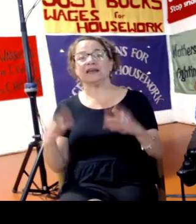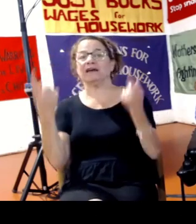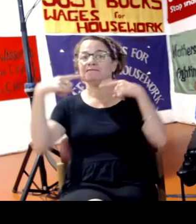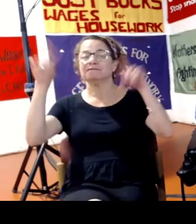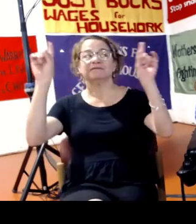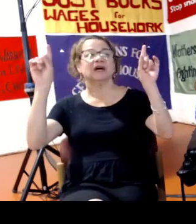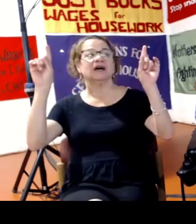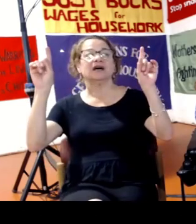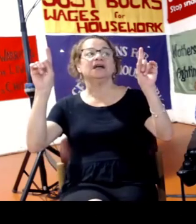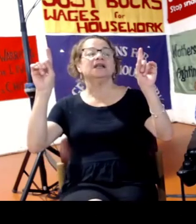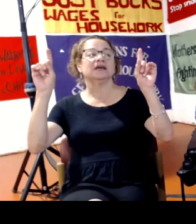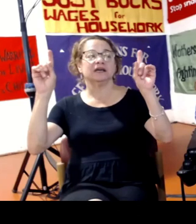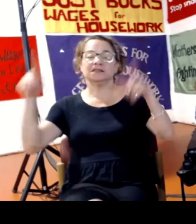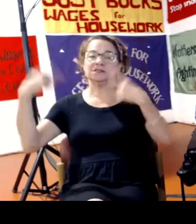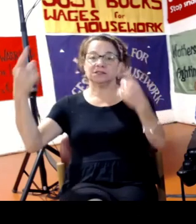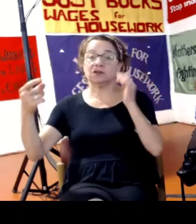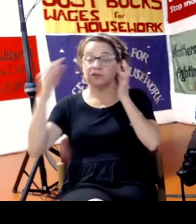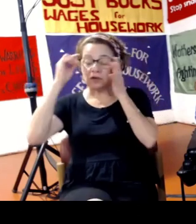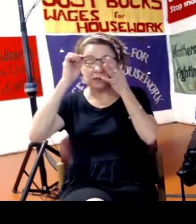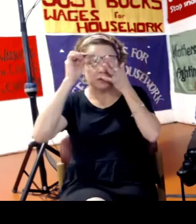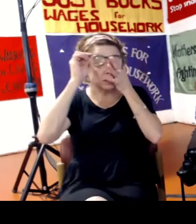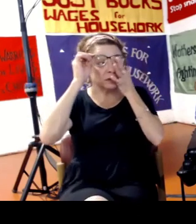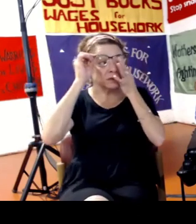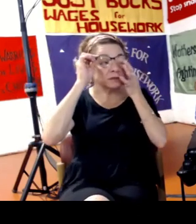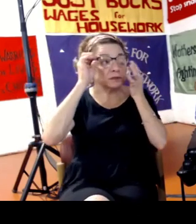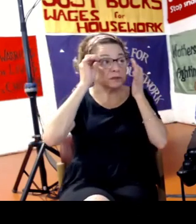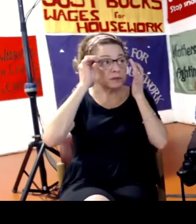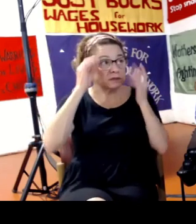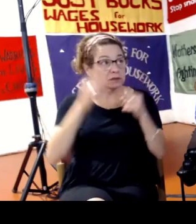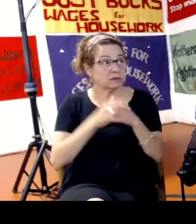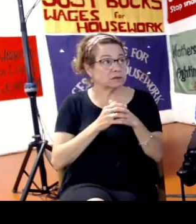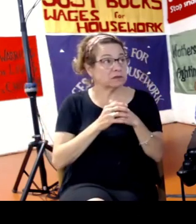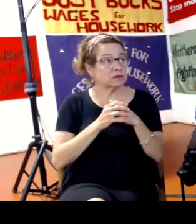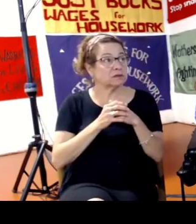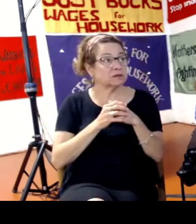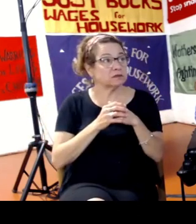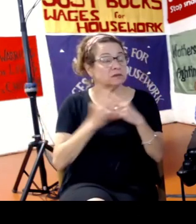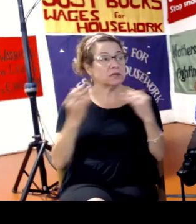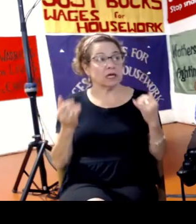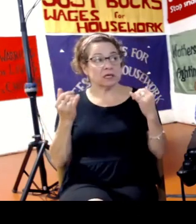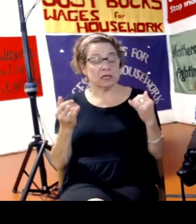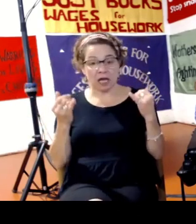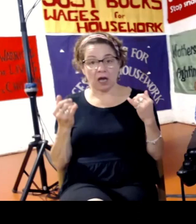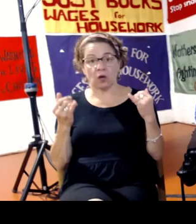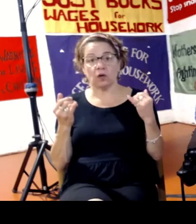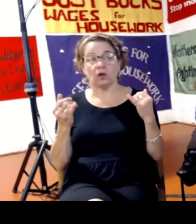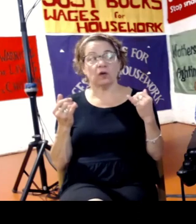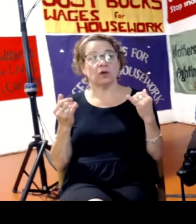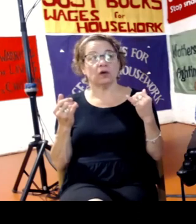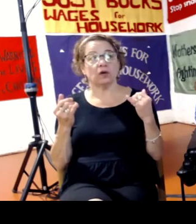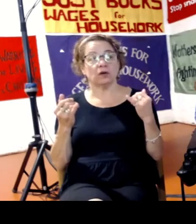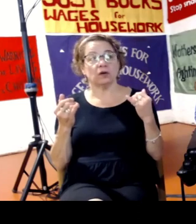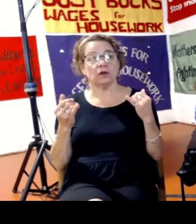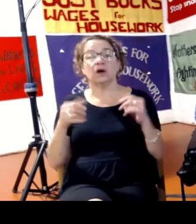a successful event so far. Now, Margaret, you'll tell me when I get to my 5 minutes. Now, as the title, to